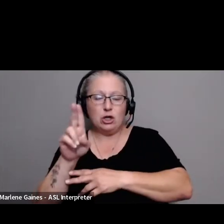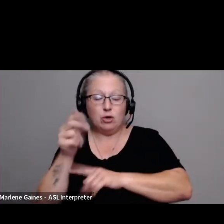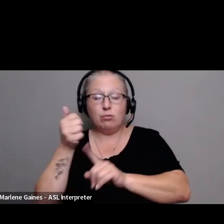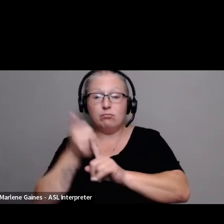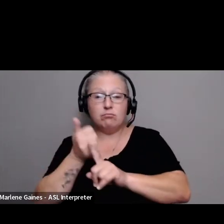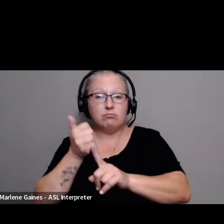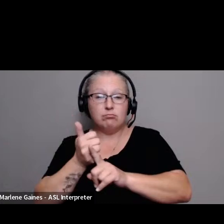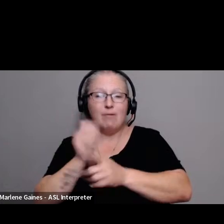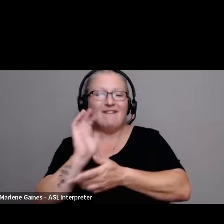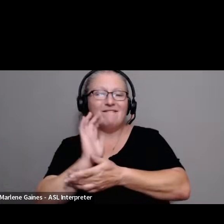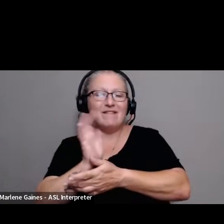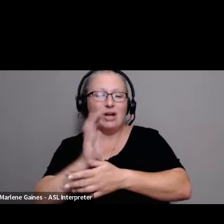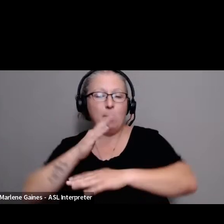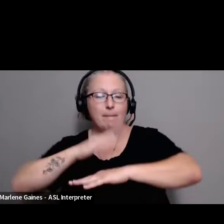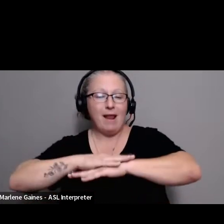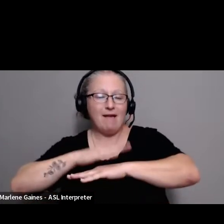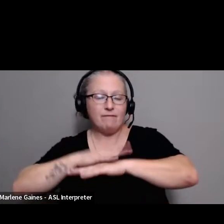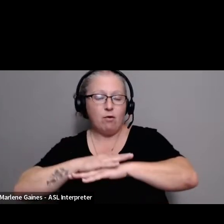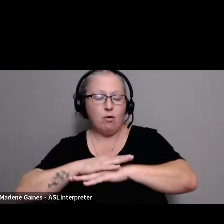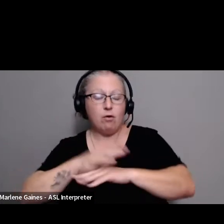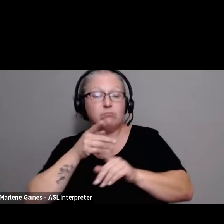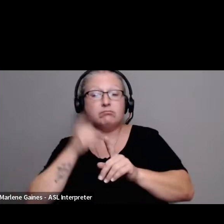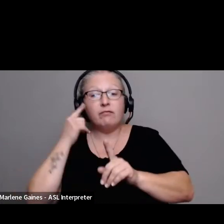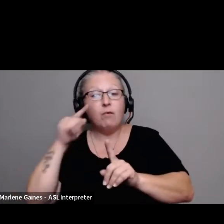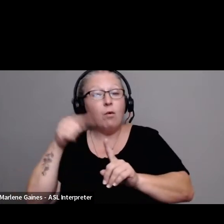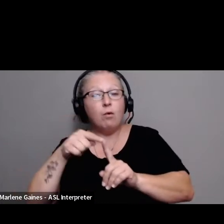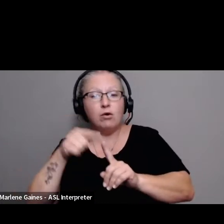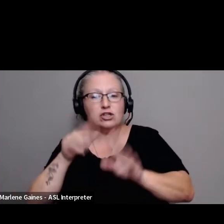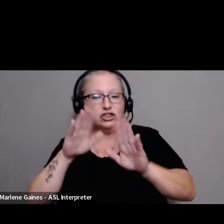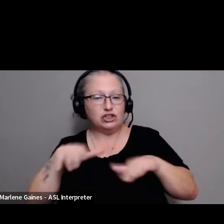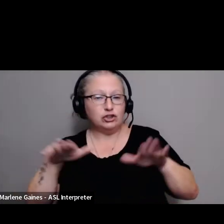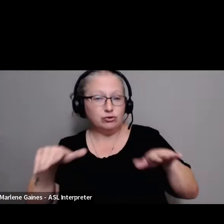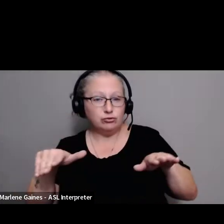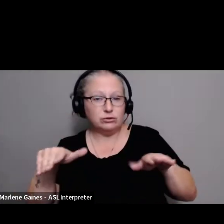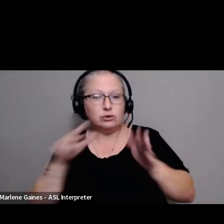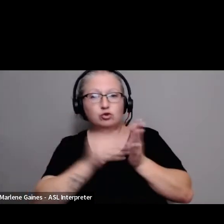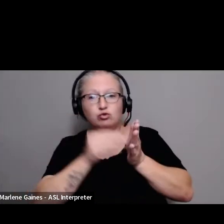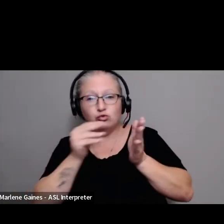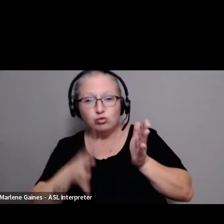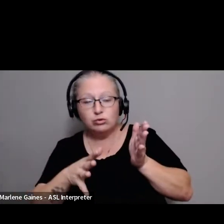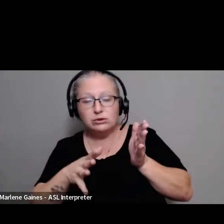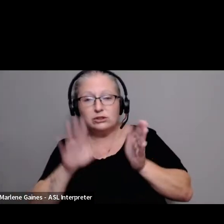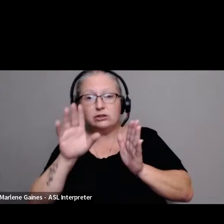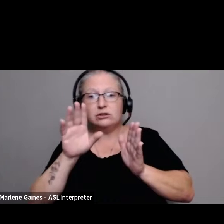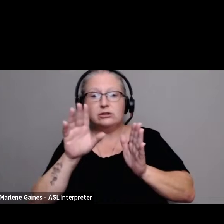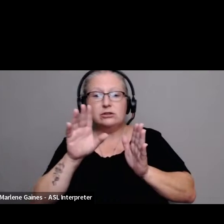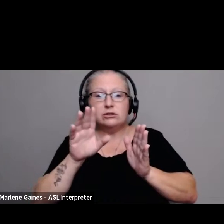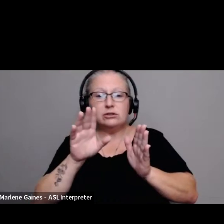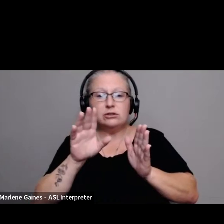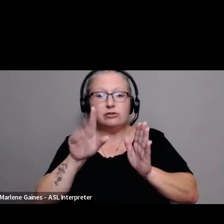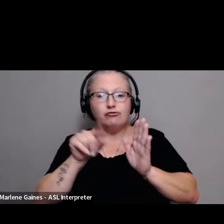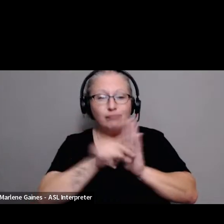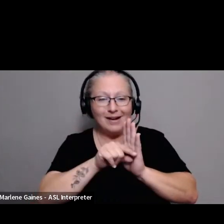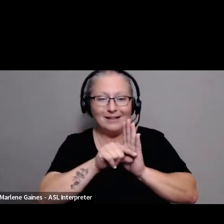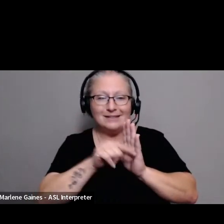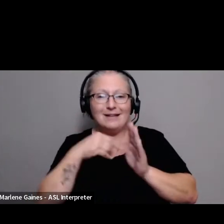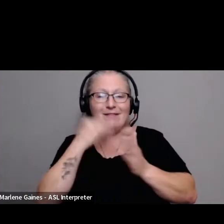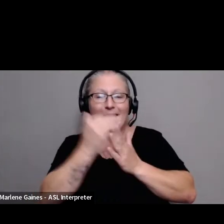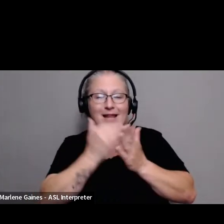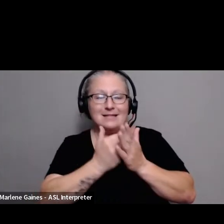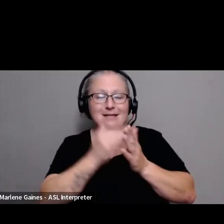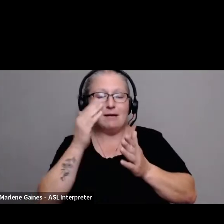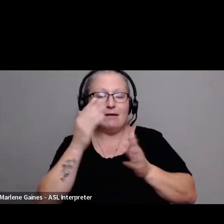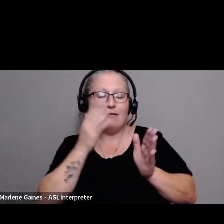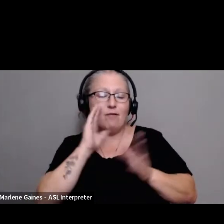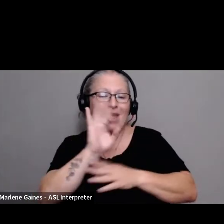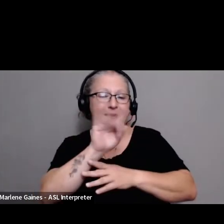a video platform, especially for children, students, grades. We have lesson plans for grades 8 through 12